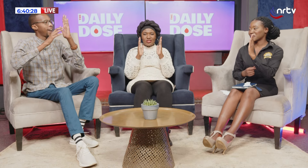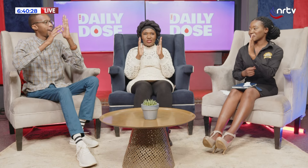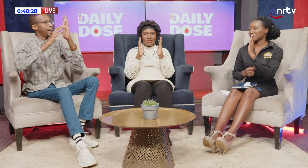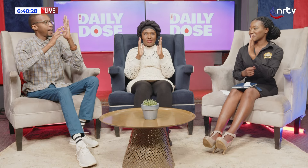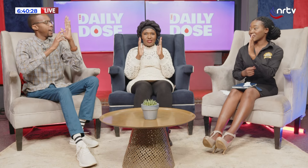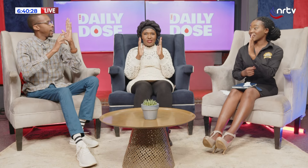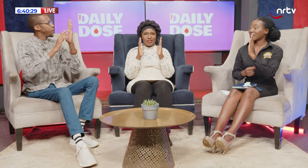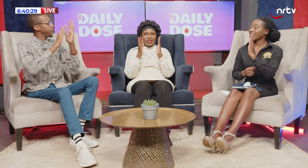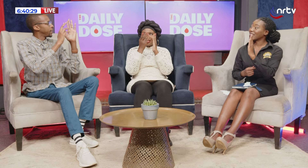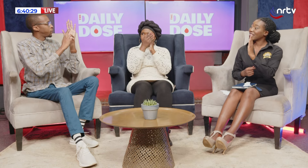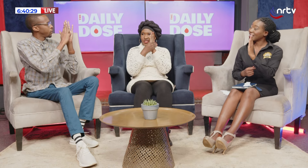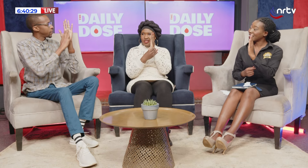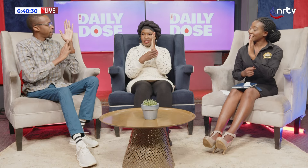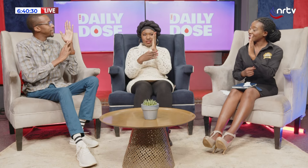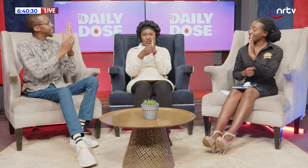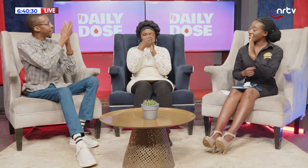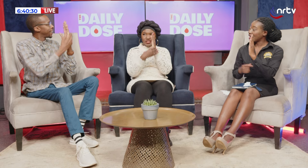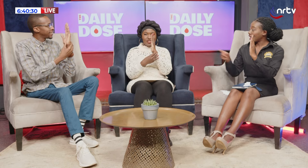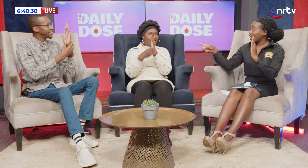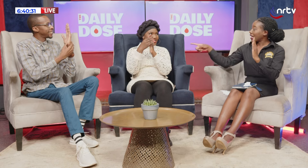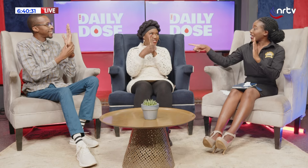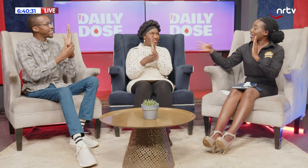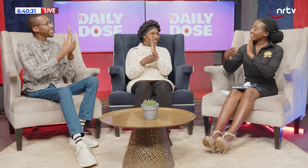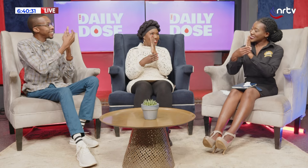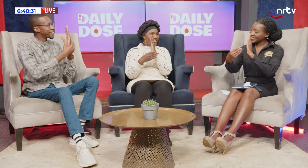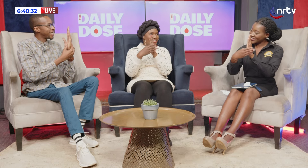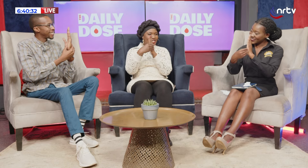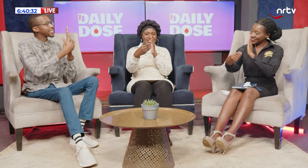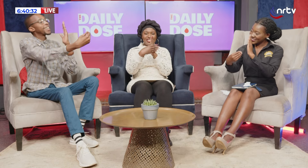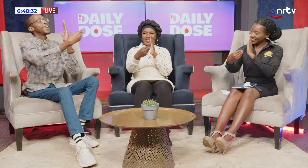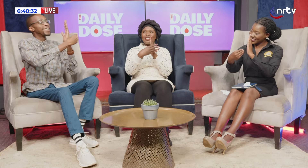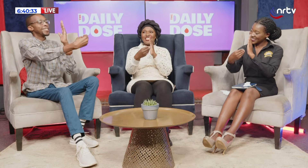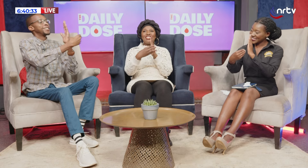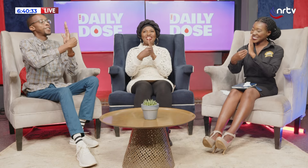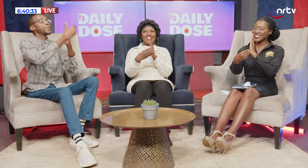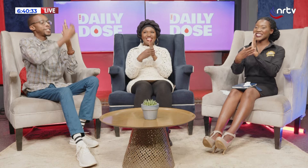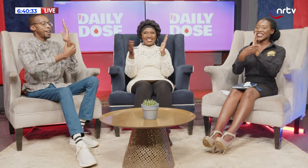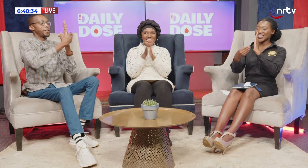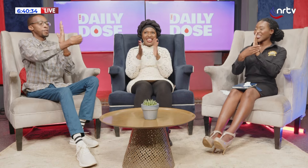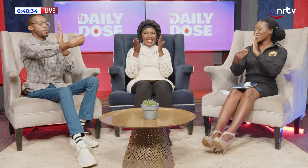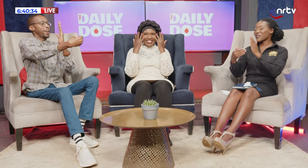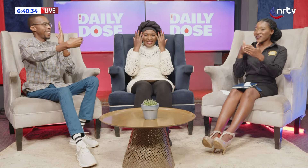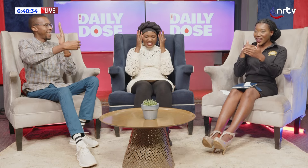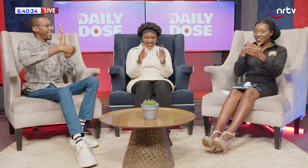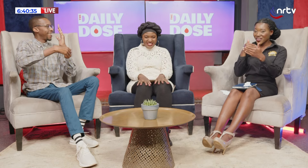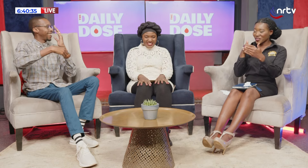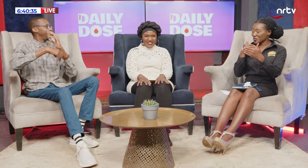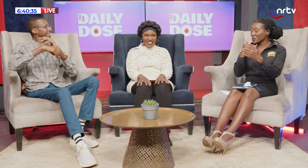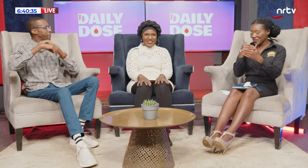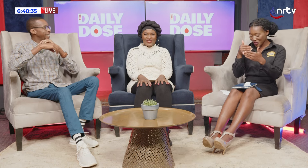Communication. Yeah. Do you know? Skills. Antiga, that's skills. It, right? Skills. That's not down, it's away. You're very close. You're nice very one, close.